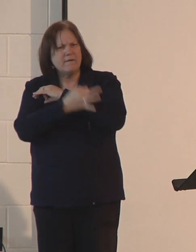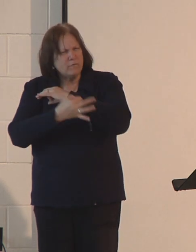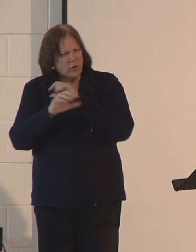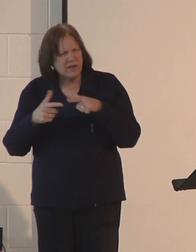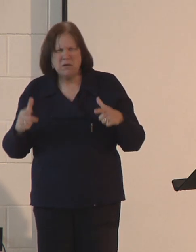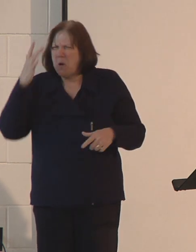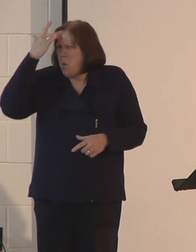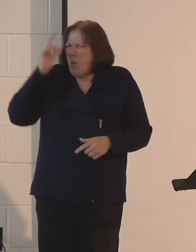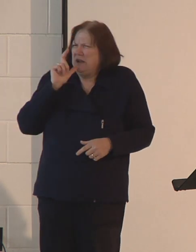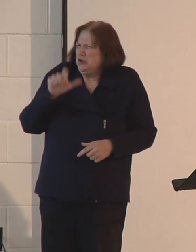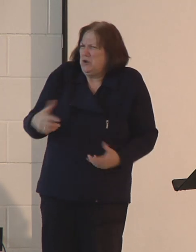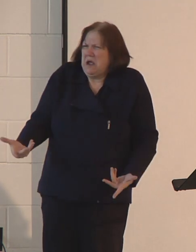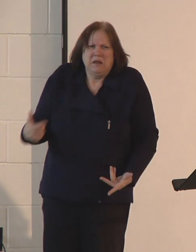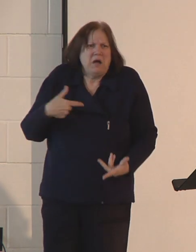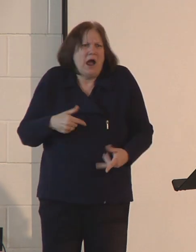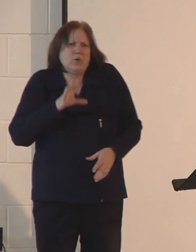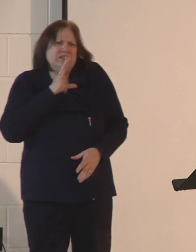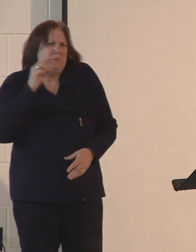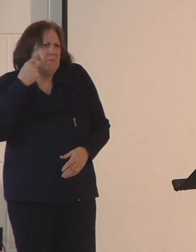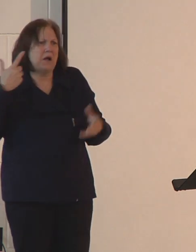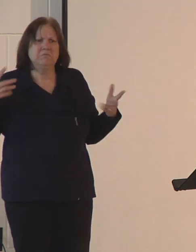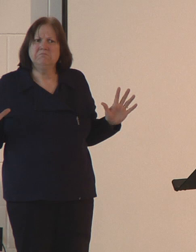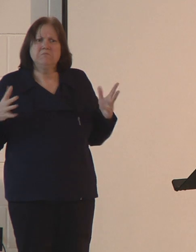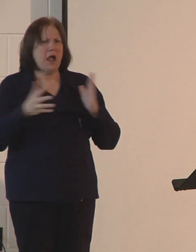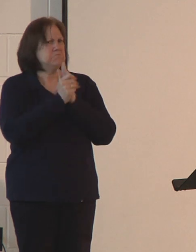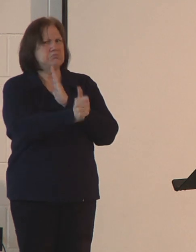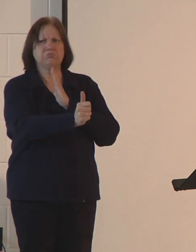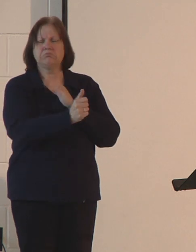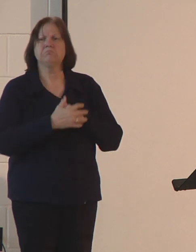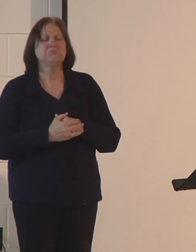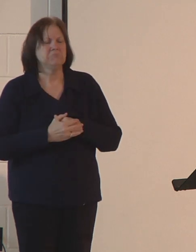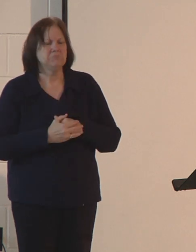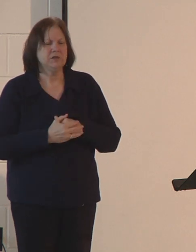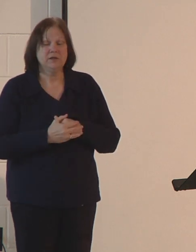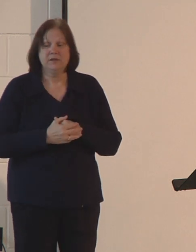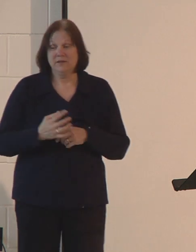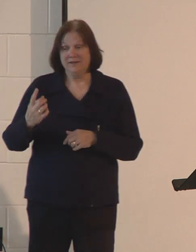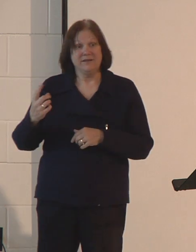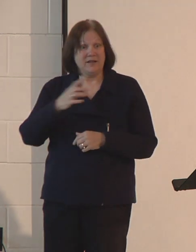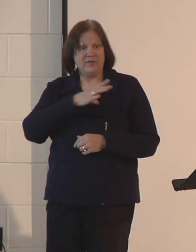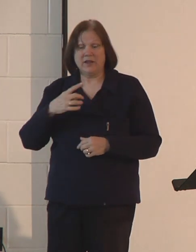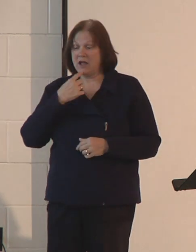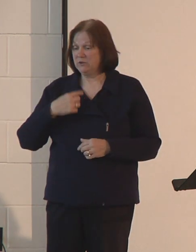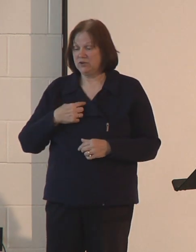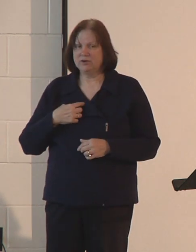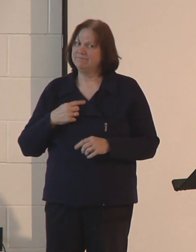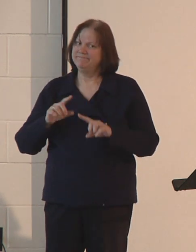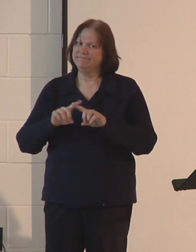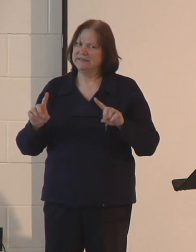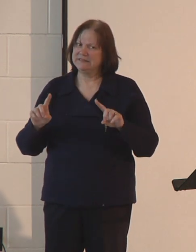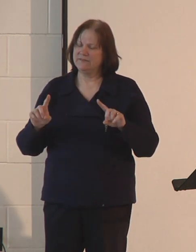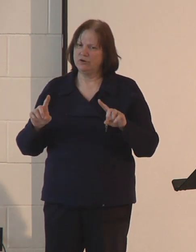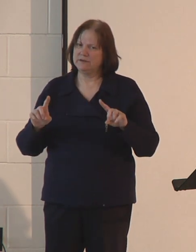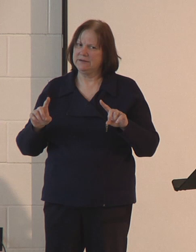said, why should I? I already speak Hmong. I'm already proficient in. And she said, well, it's not one of the required